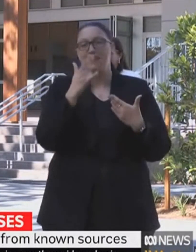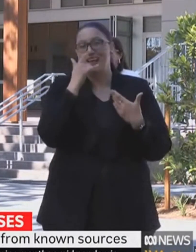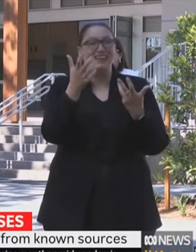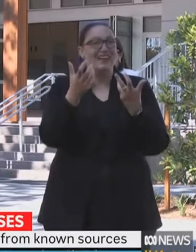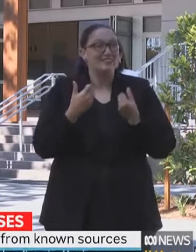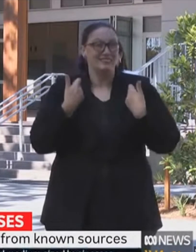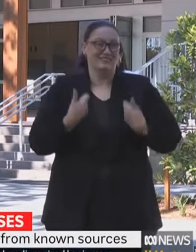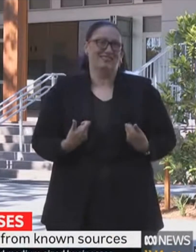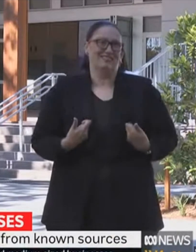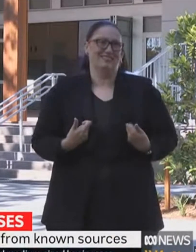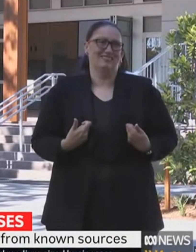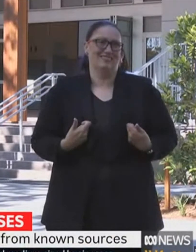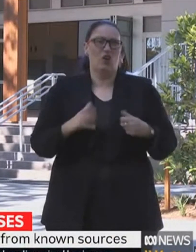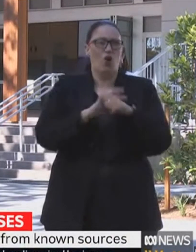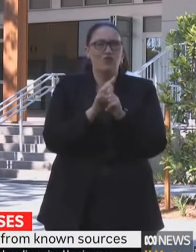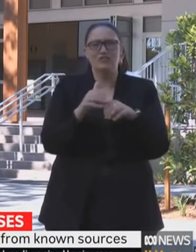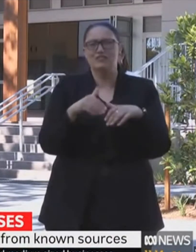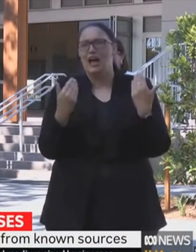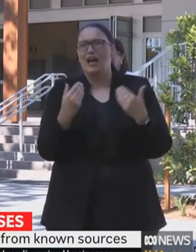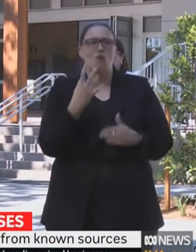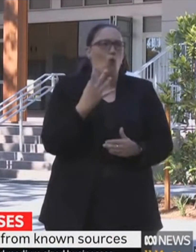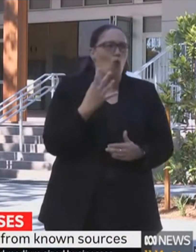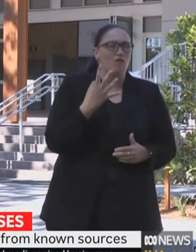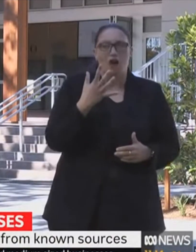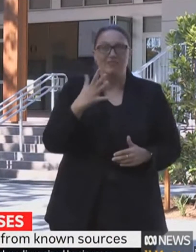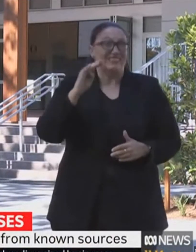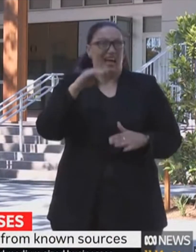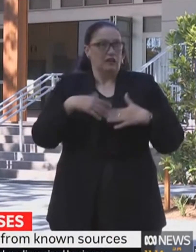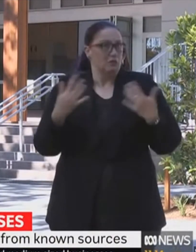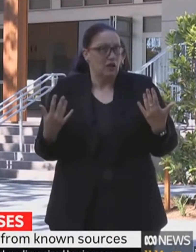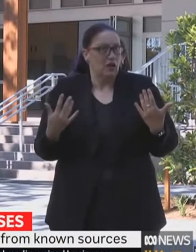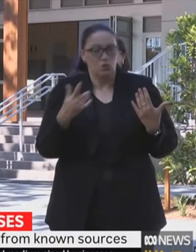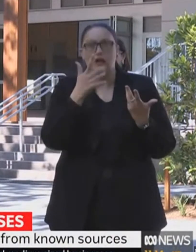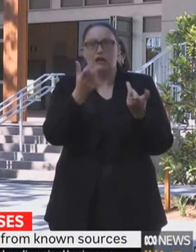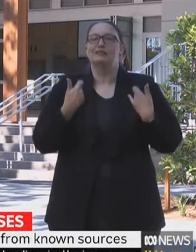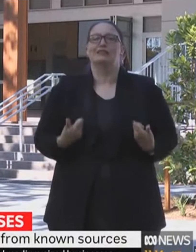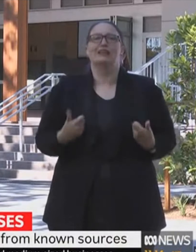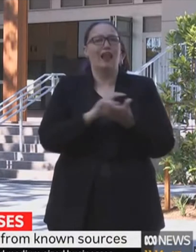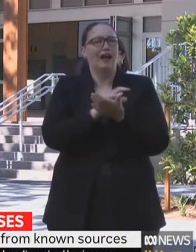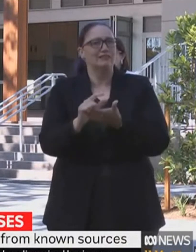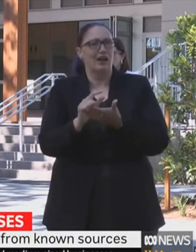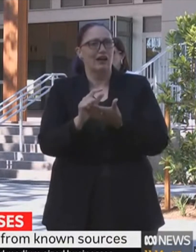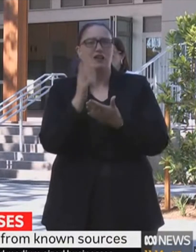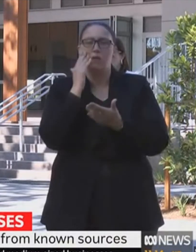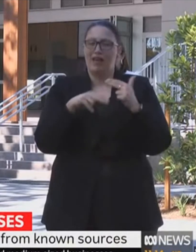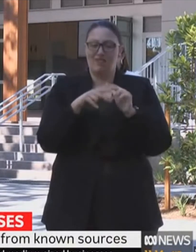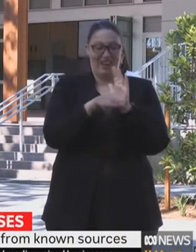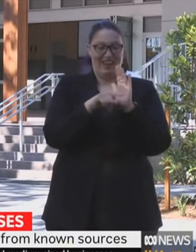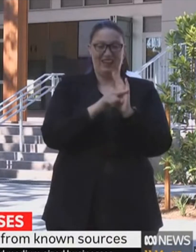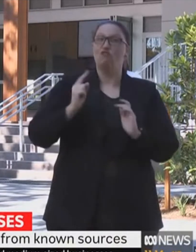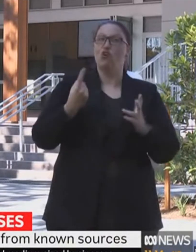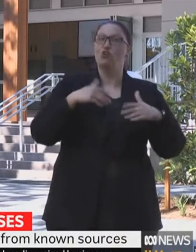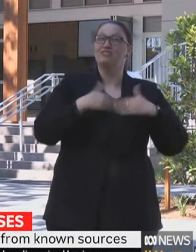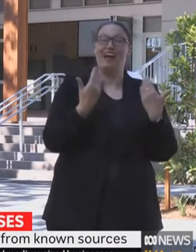day 3 or 4 or 5, as opposed to day 1 or 2. And it's so important to have everybody stay home when they're meant to be at home. And I